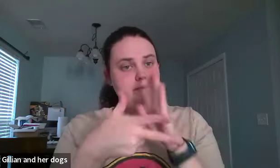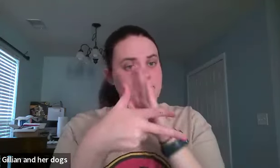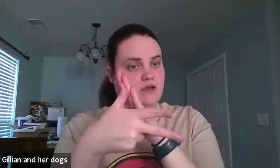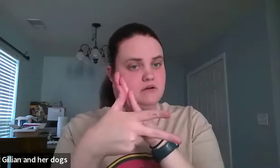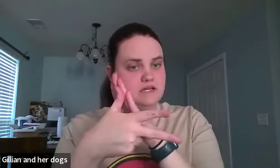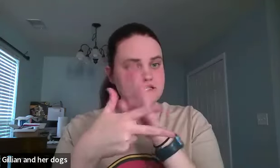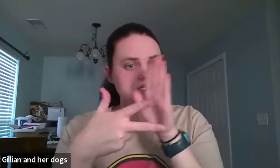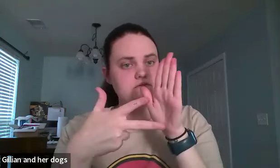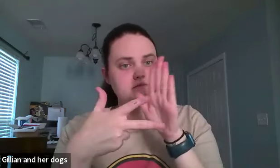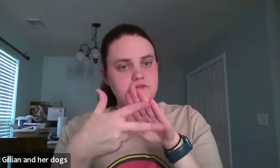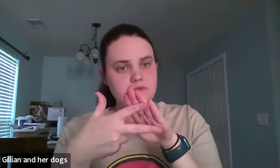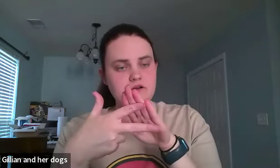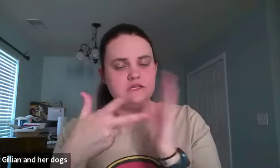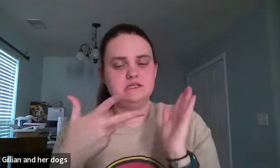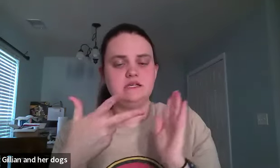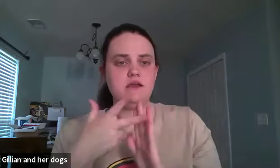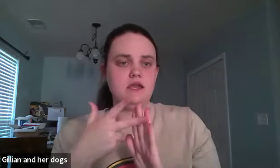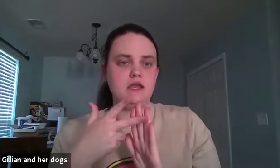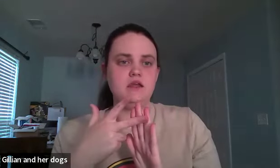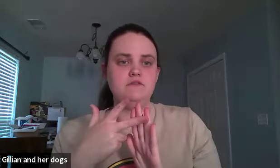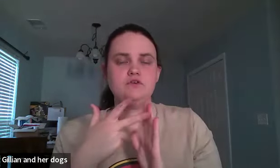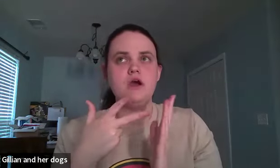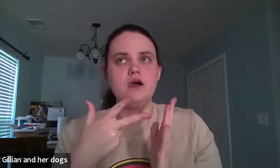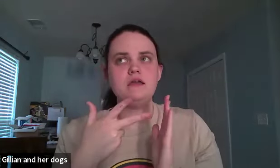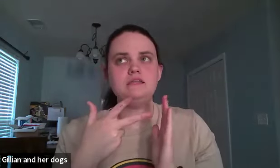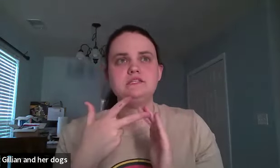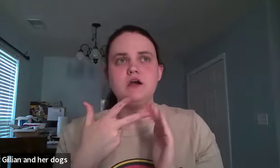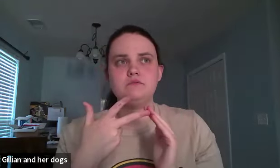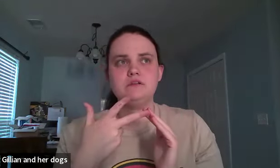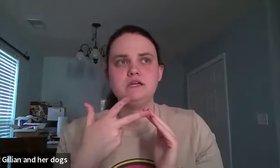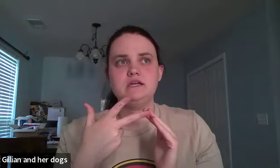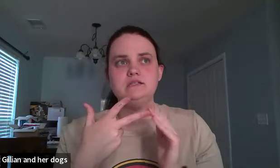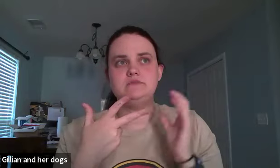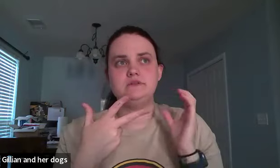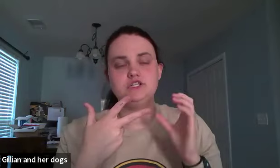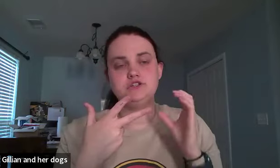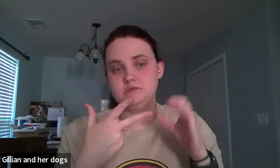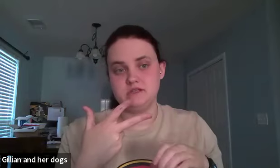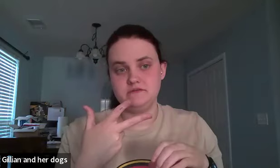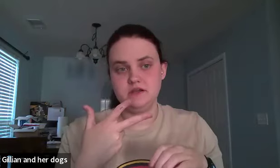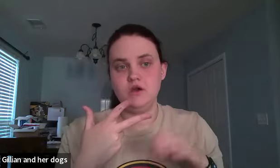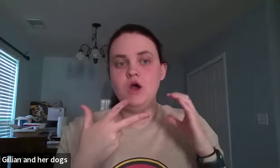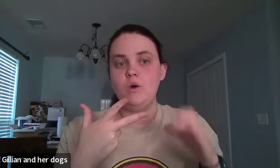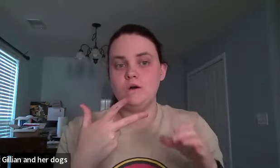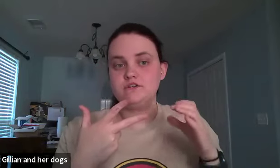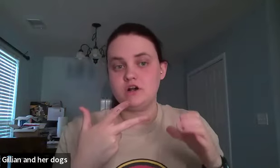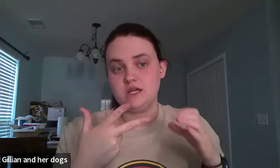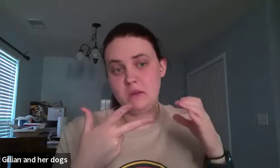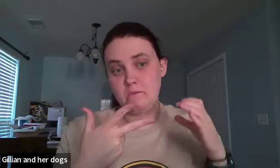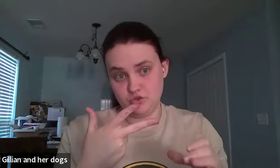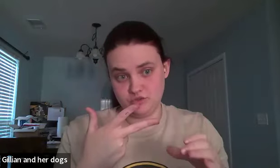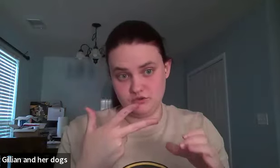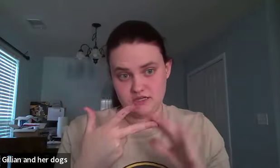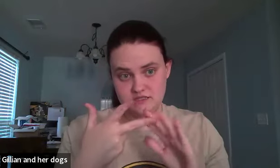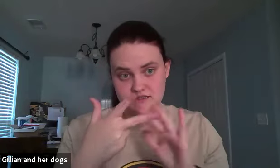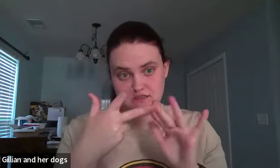it: male cousin, female cousin, and if you're not, it's not really a gender specific, or if you're talking about multiple cousins,